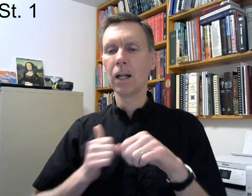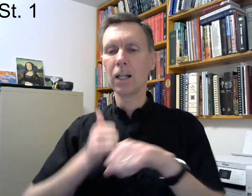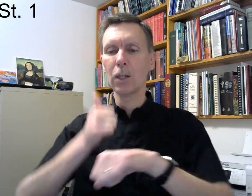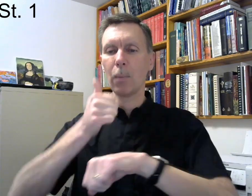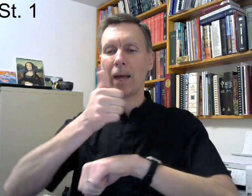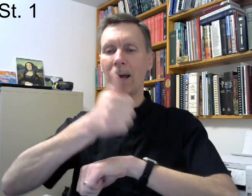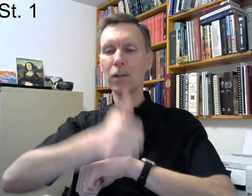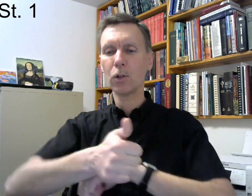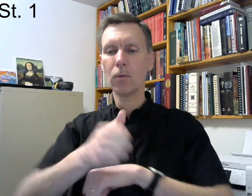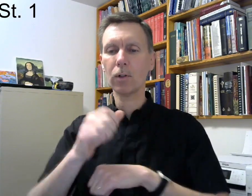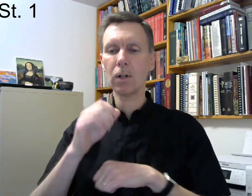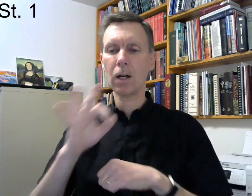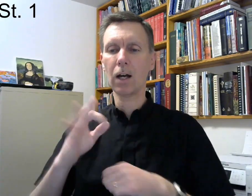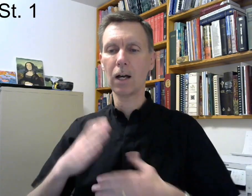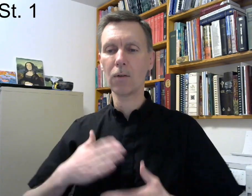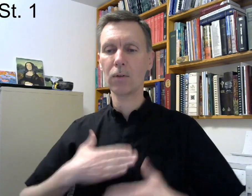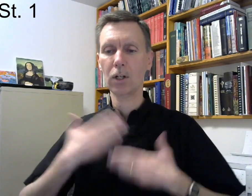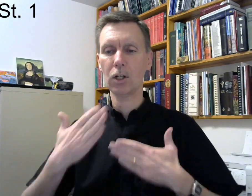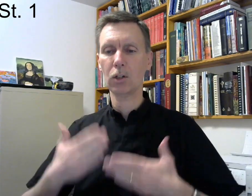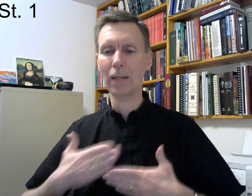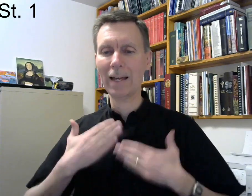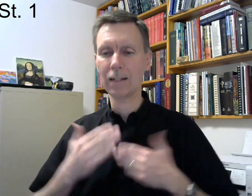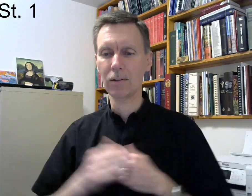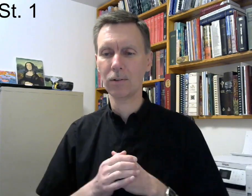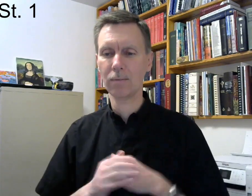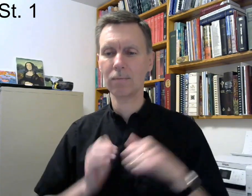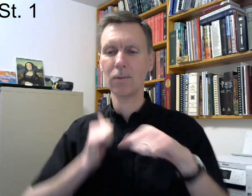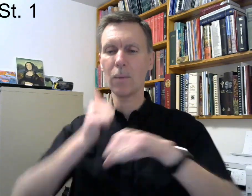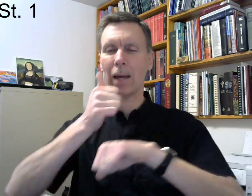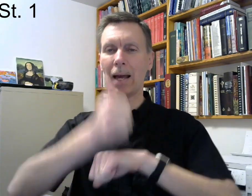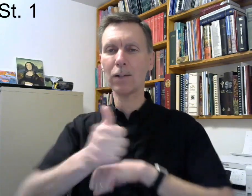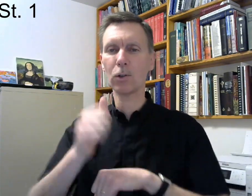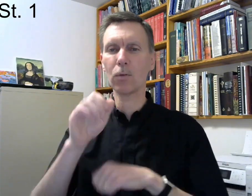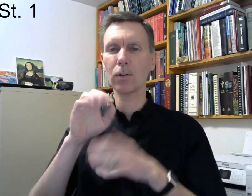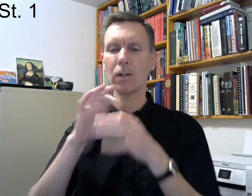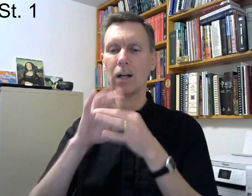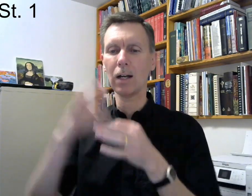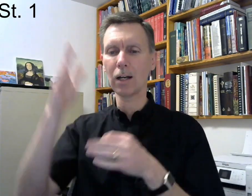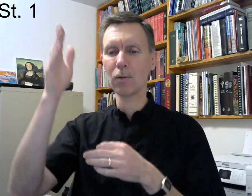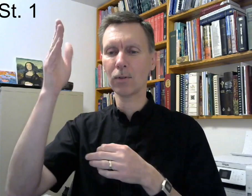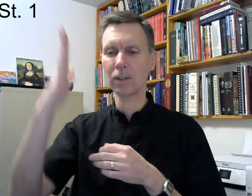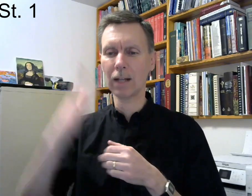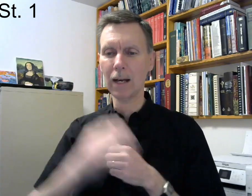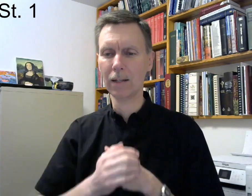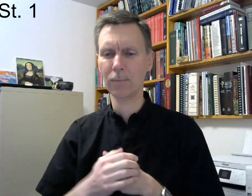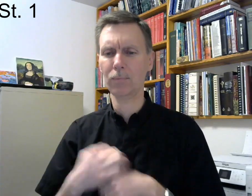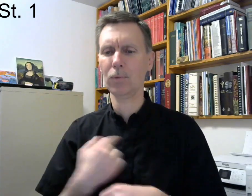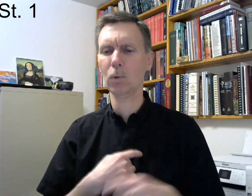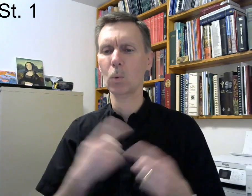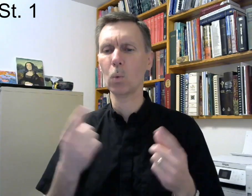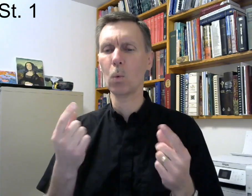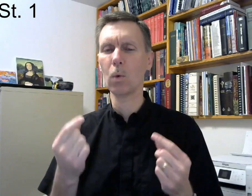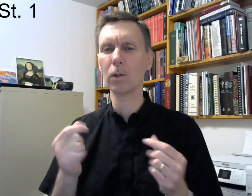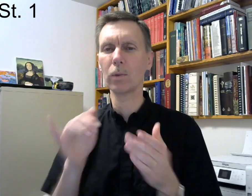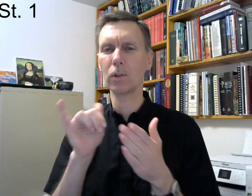the Passover of gladness, the Passover of God. What do we do with